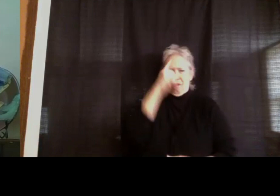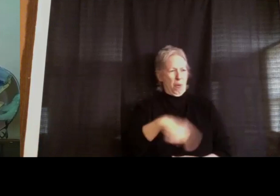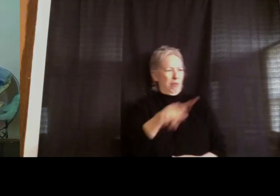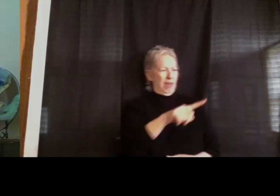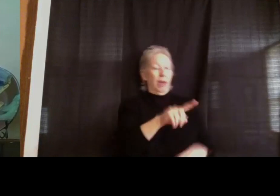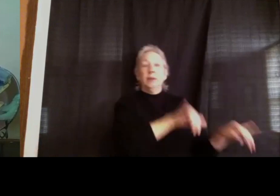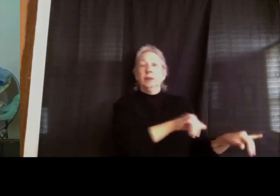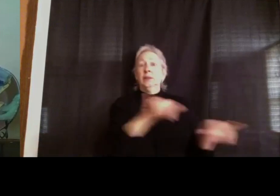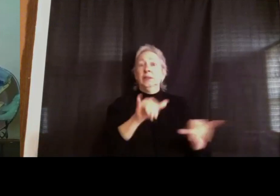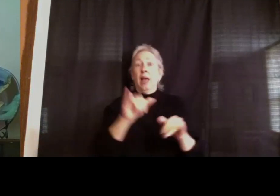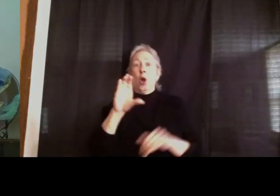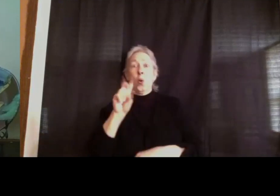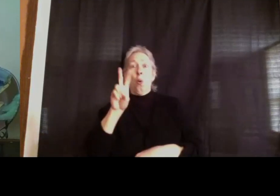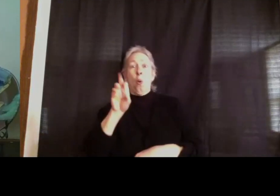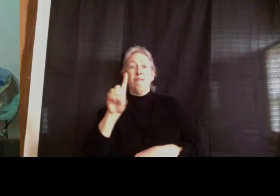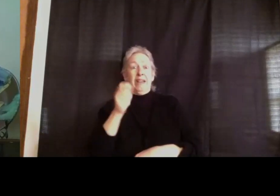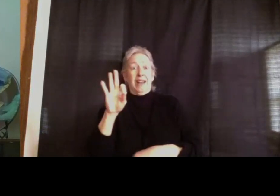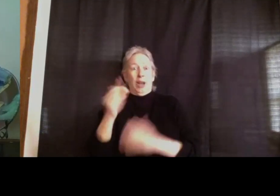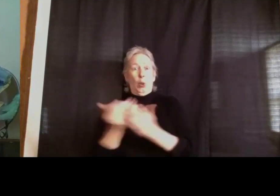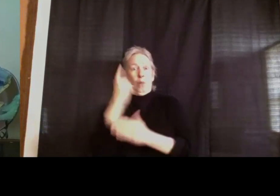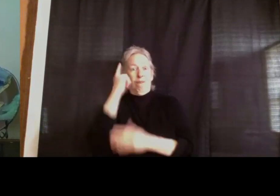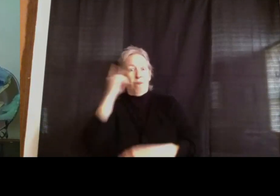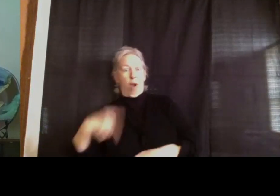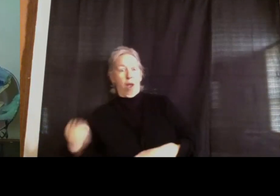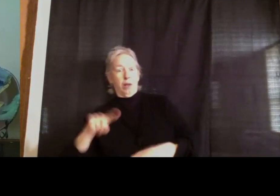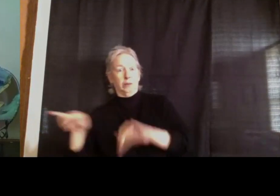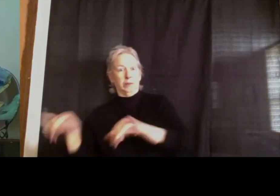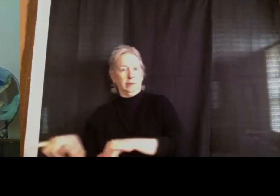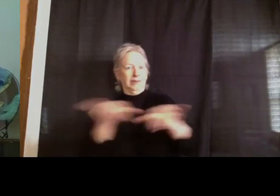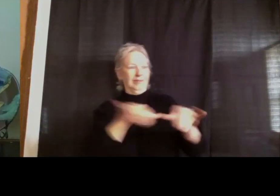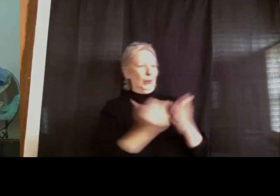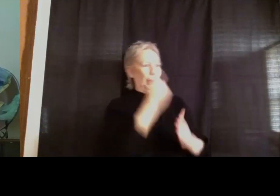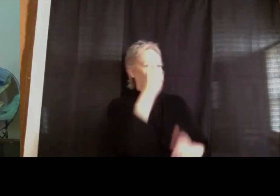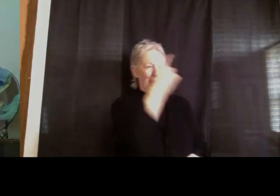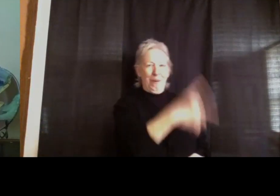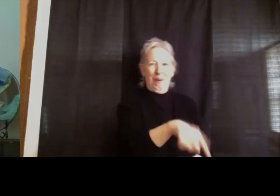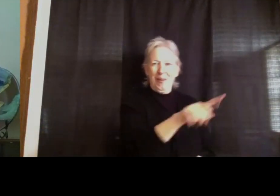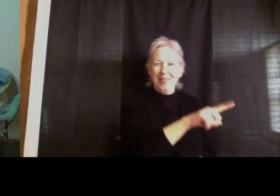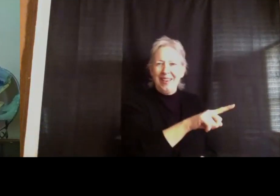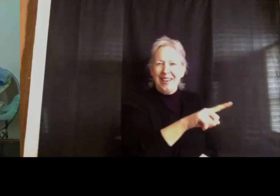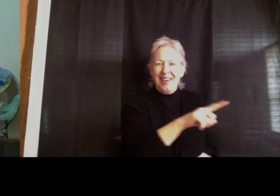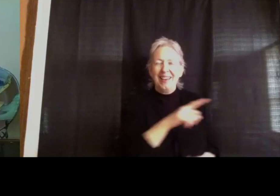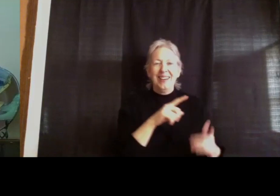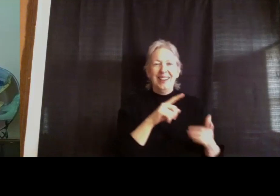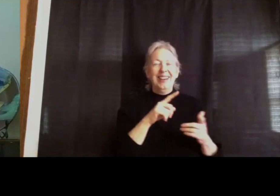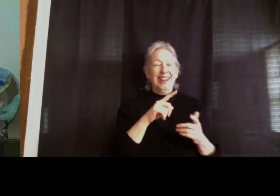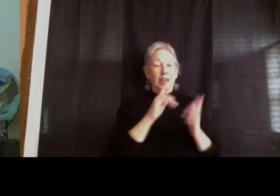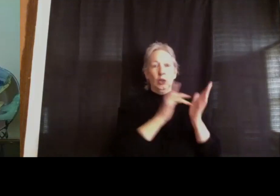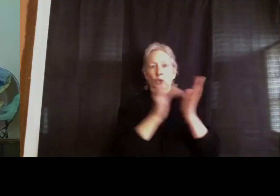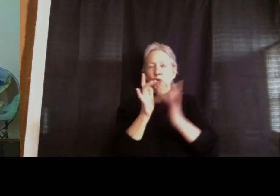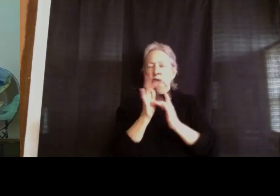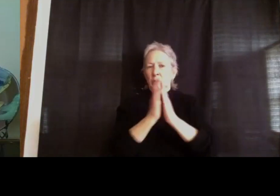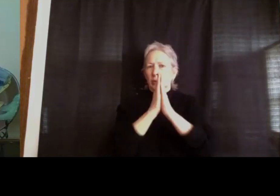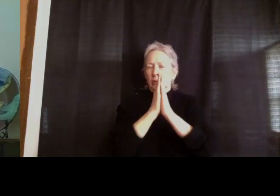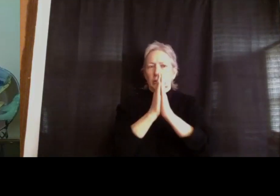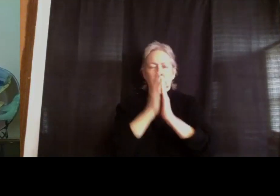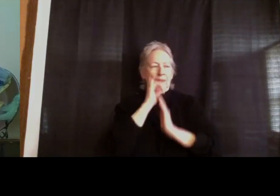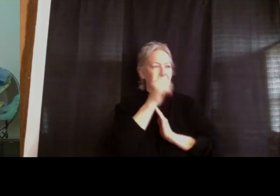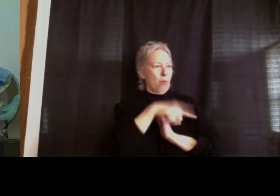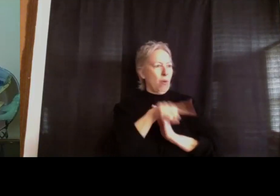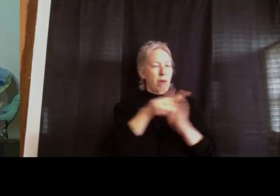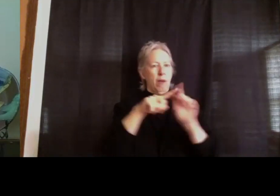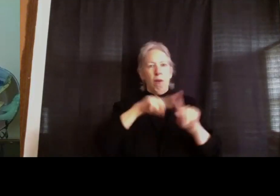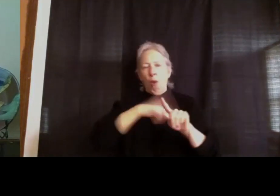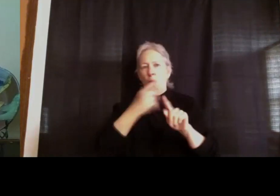is new to us. And it's no wonder Jesus takes the whole chapter just to pray for them in this